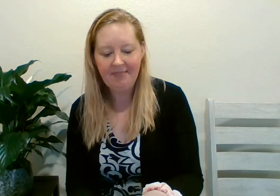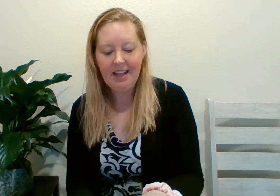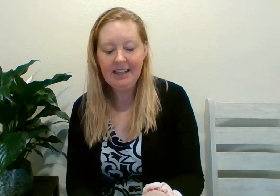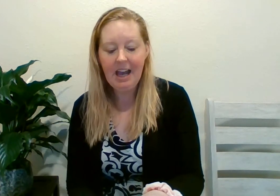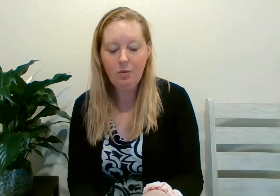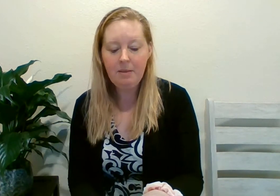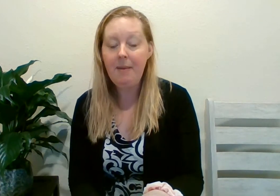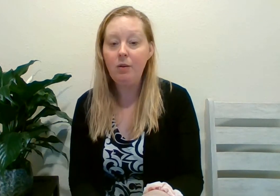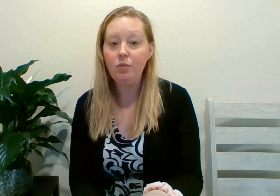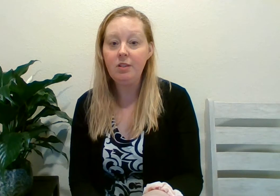Count mount.